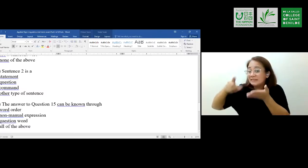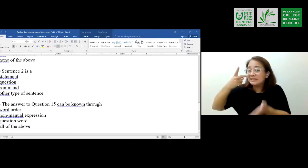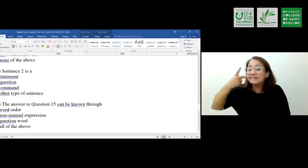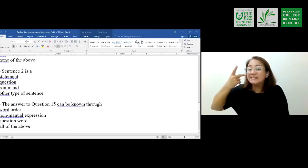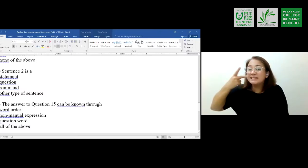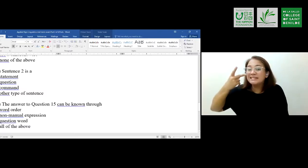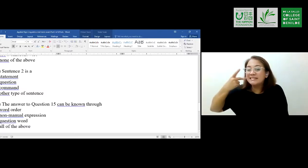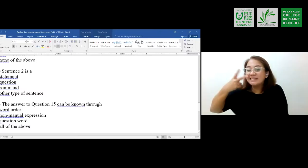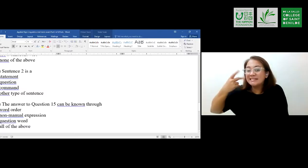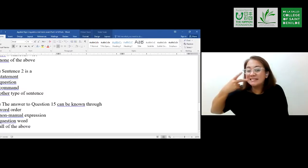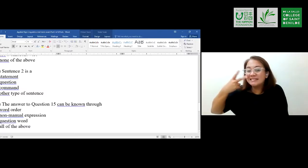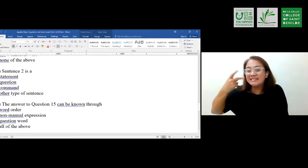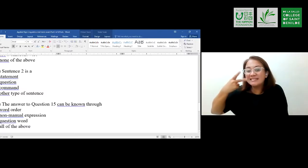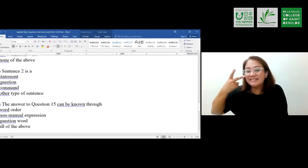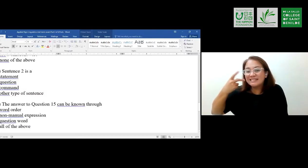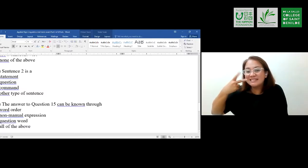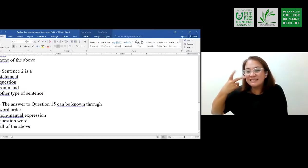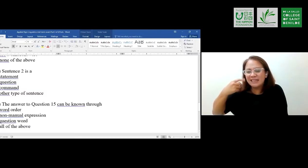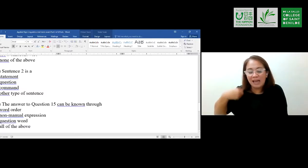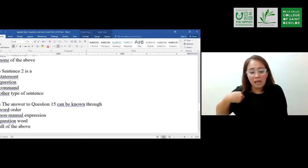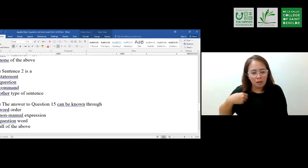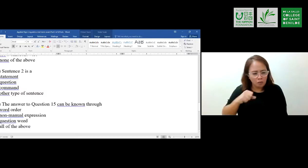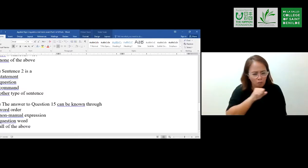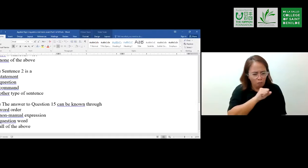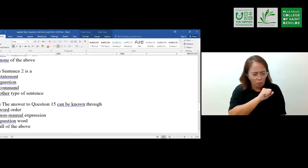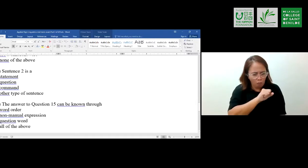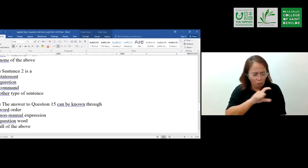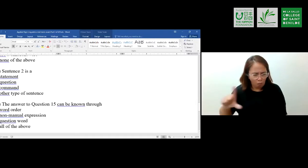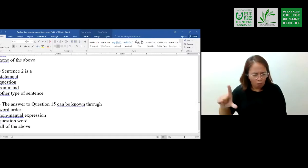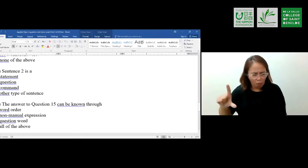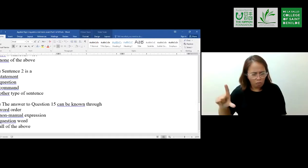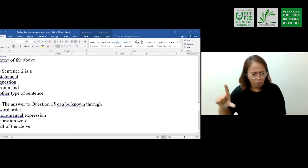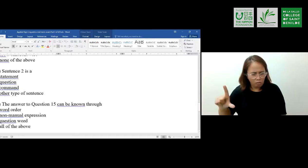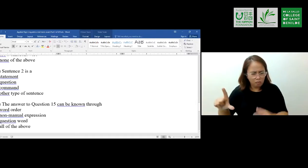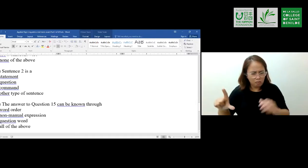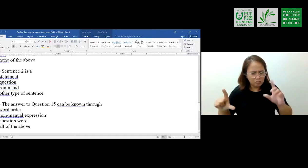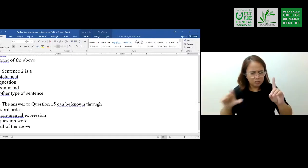I don't think all of the above is correct because I don't think that word order